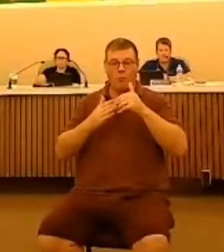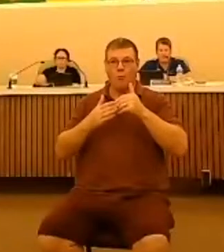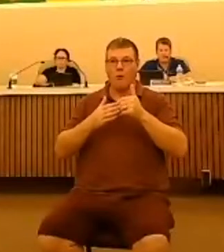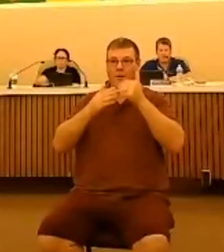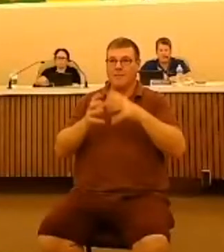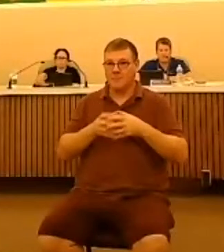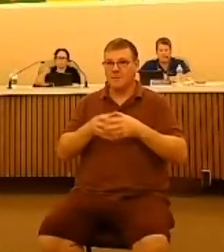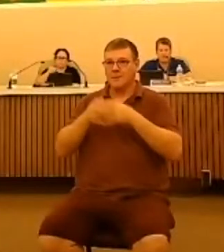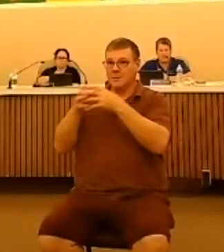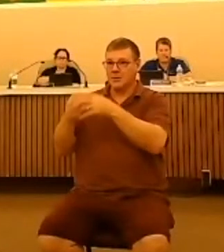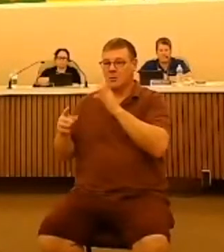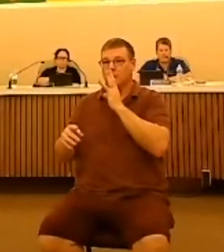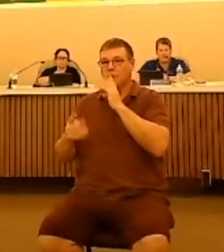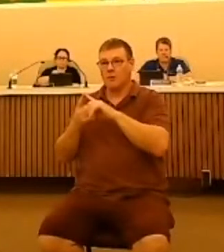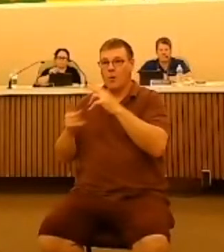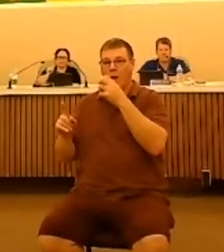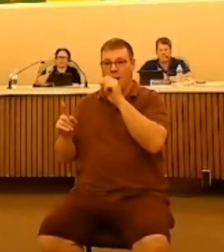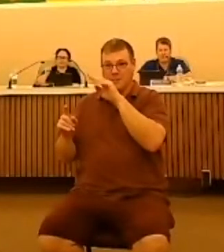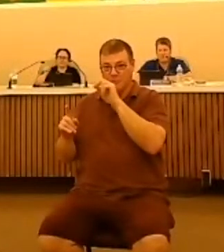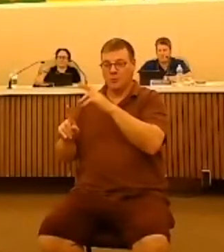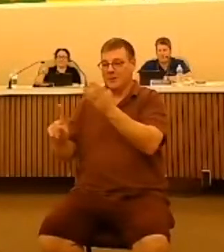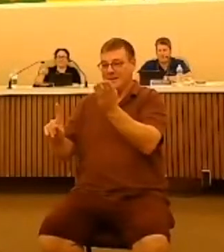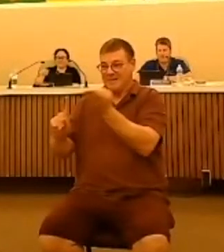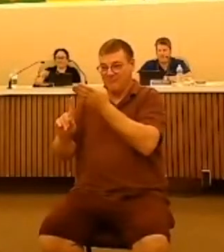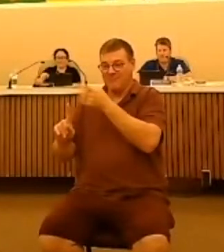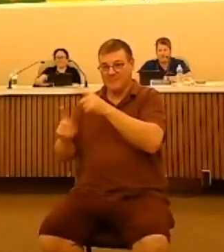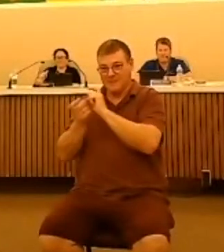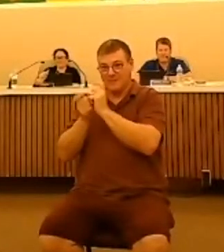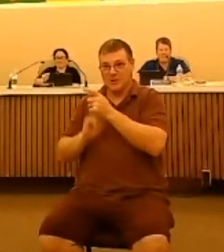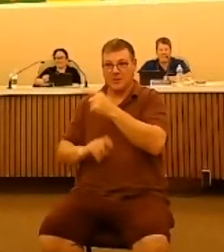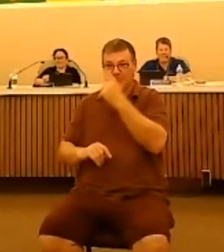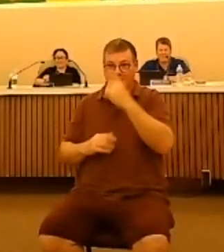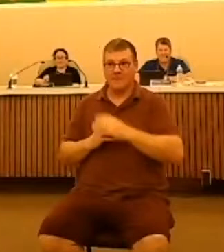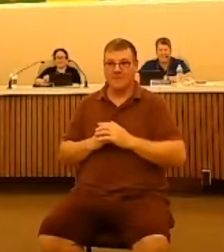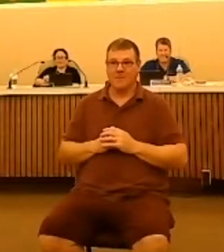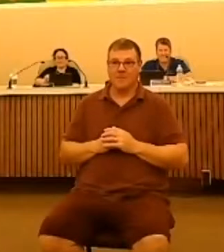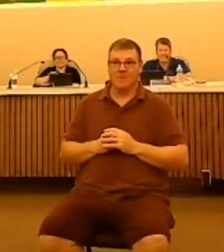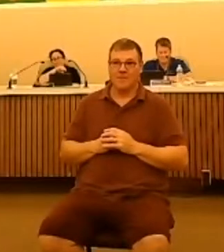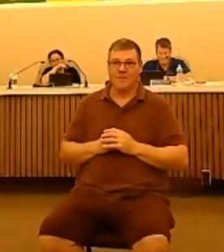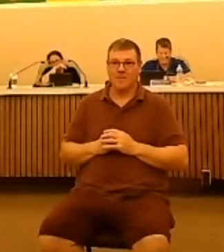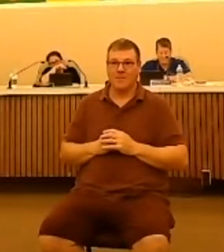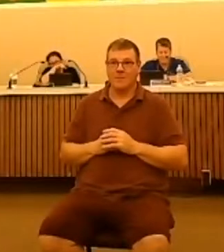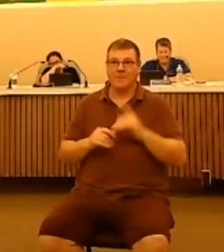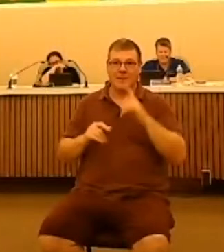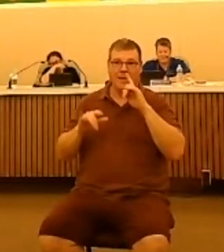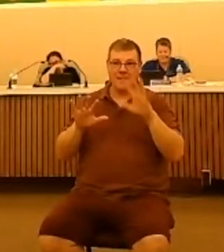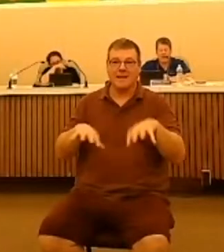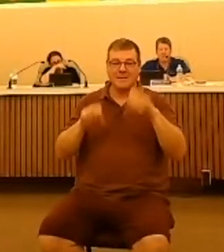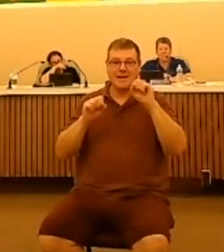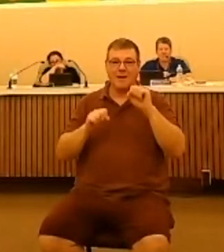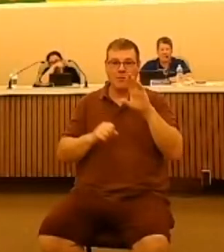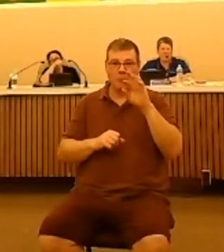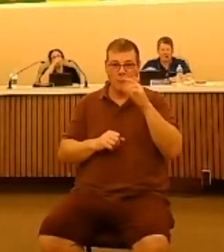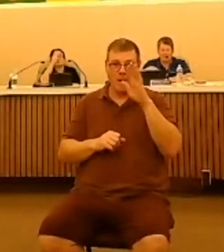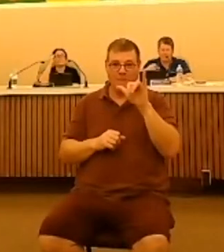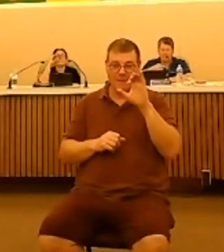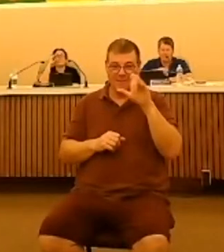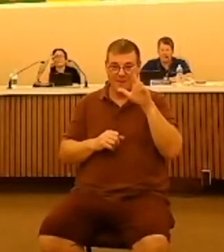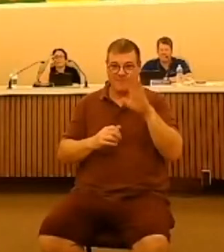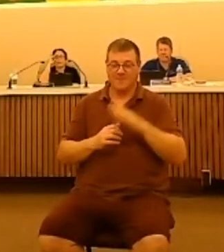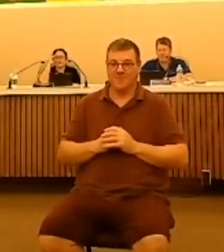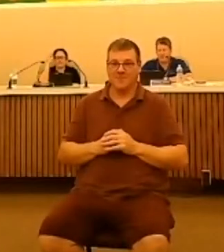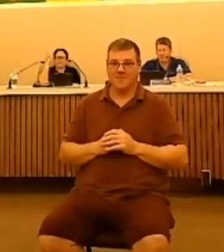over and talk to Hosmer and see if you can convince him to change his mind. Well, let's take up the rugby club in the Well, I'm meantime just for saying that their would